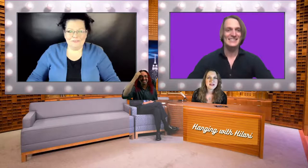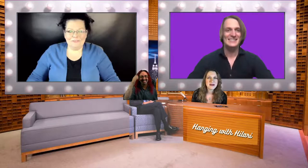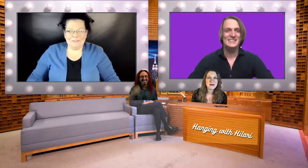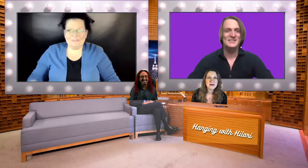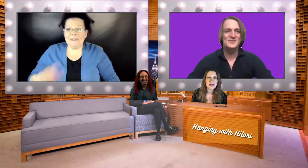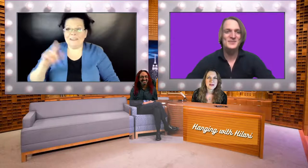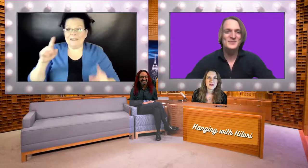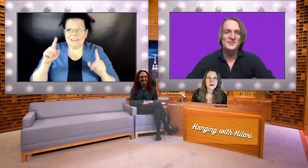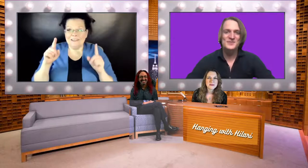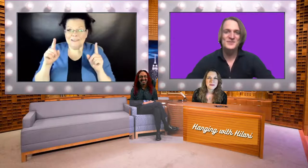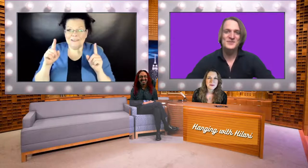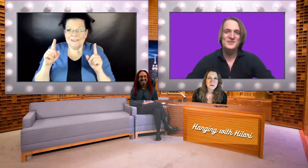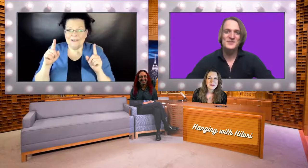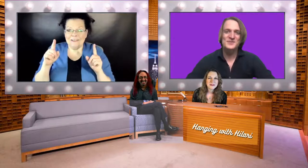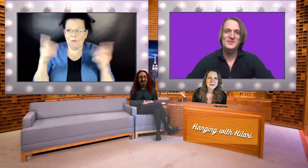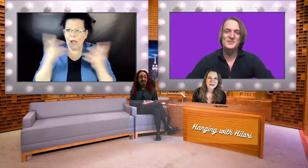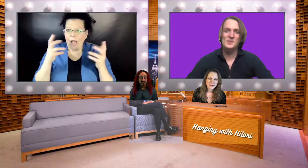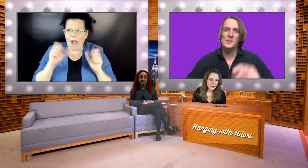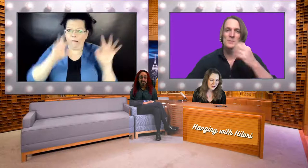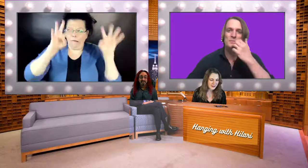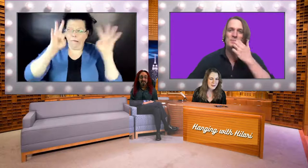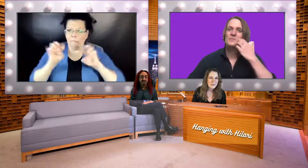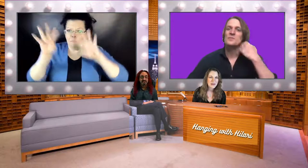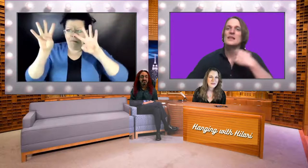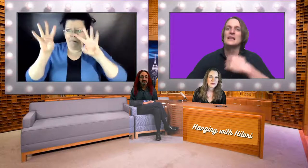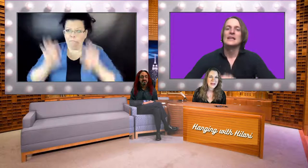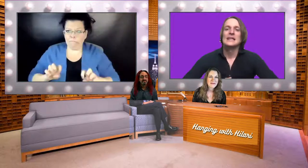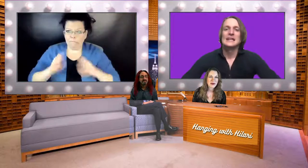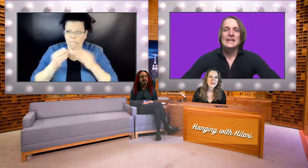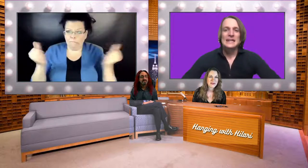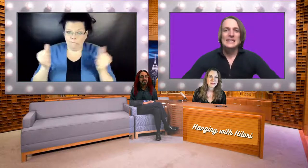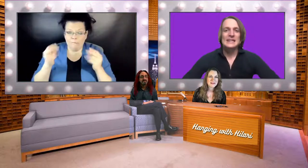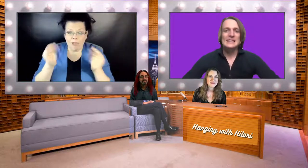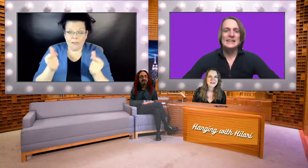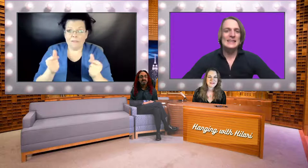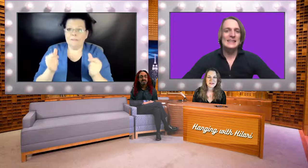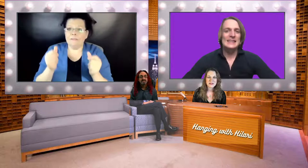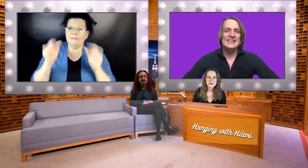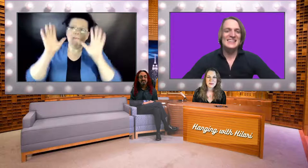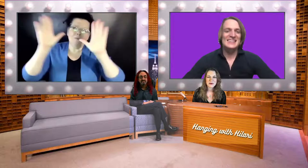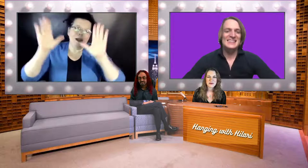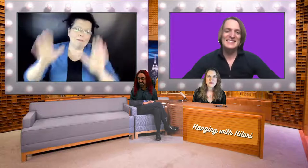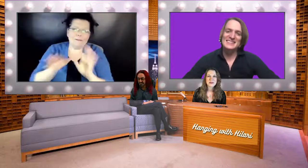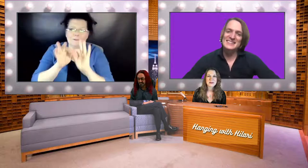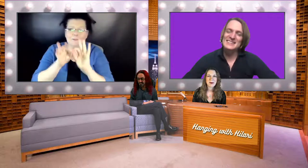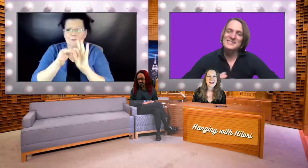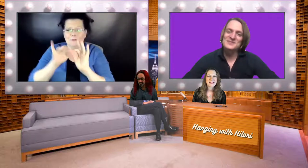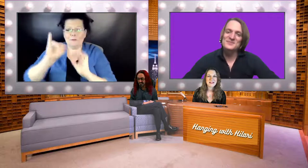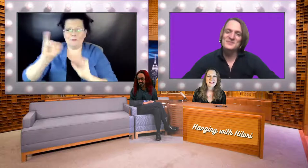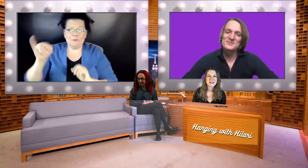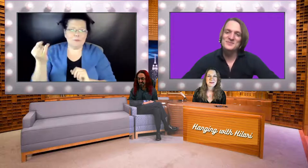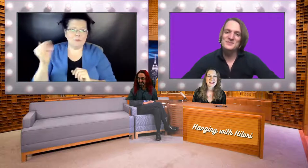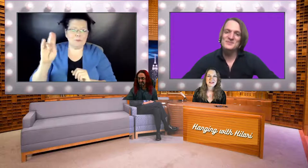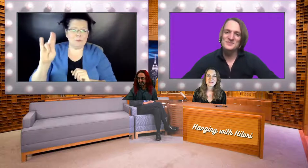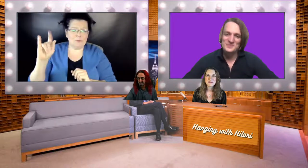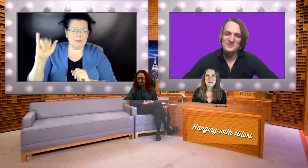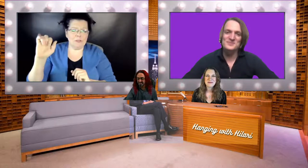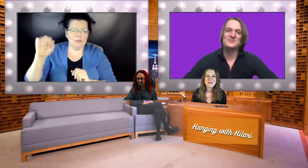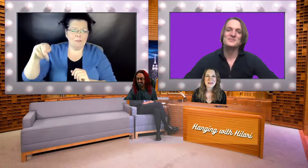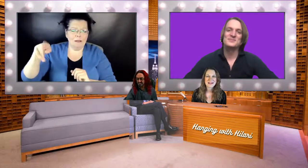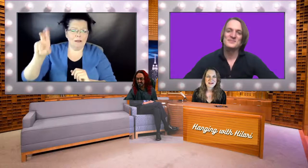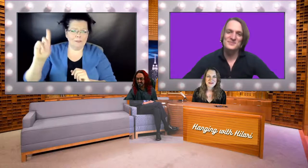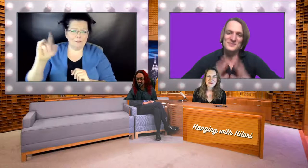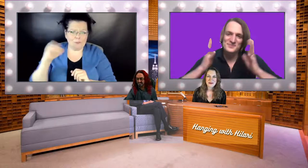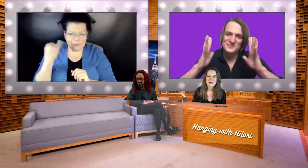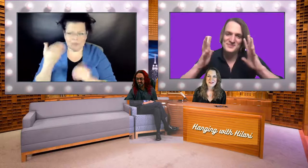Crowds and come and go so quickly here. All right. And we also have our fabulous interpreter, Julie Pond. Thank you again, Julie,